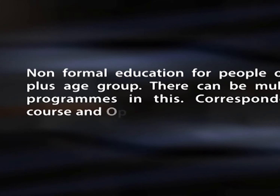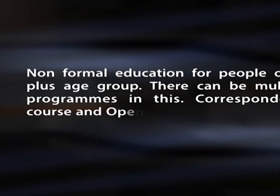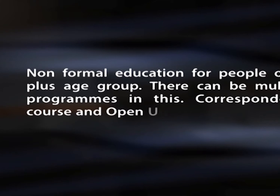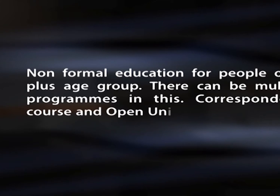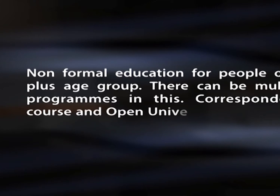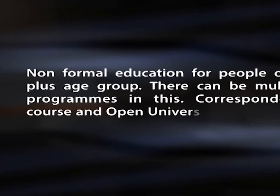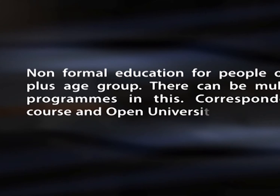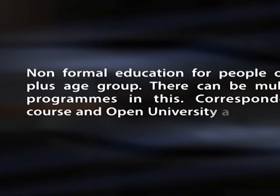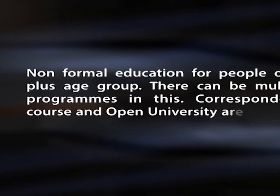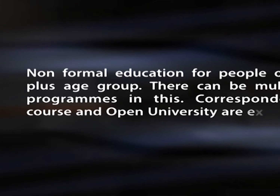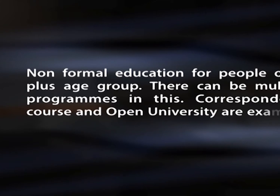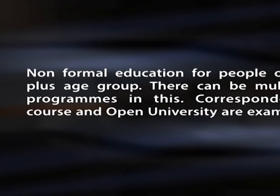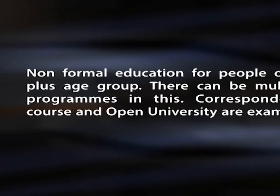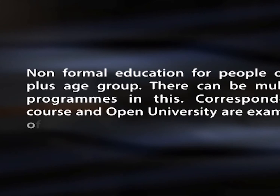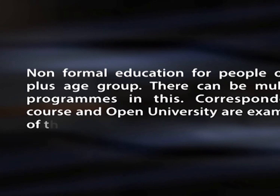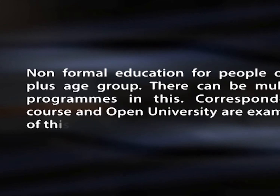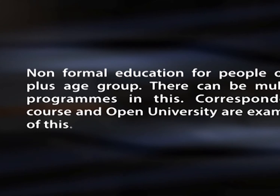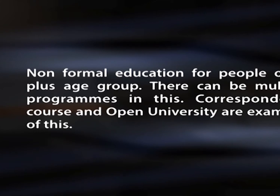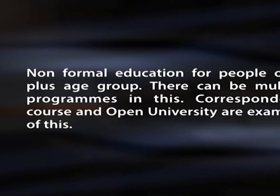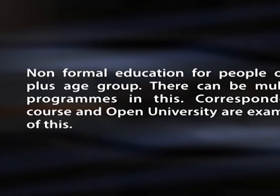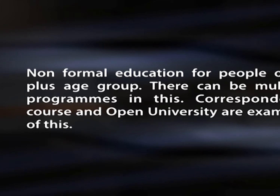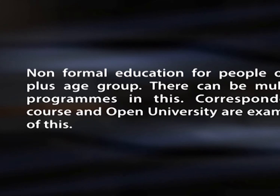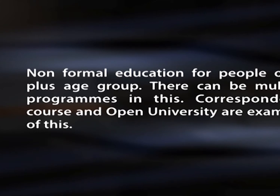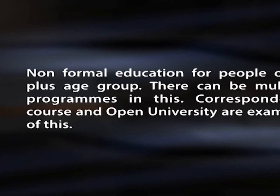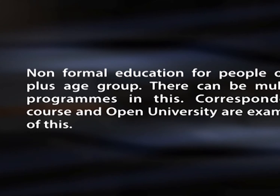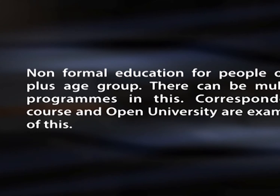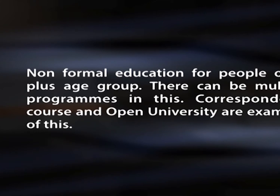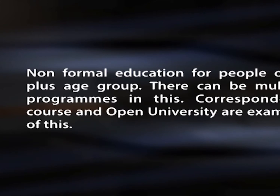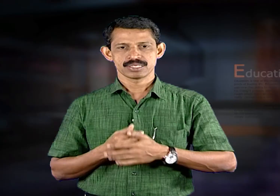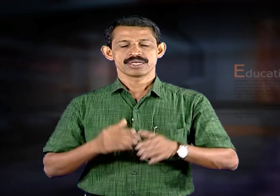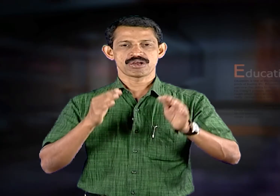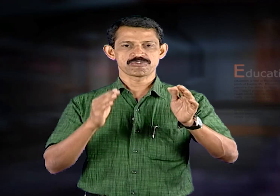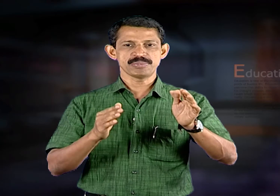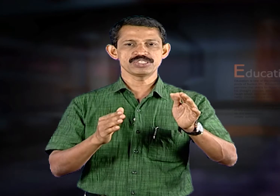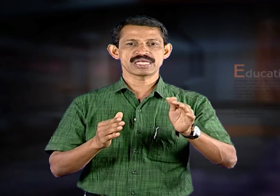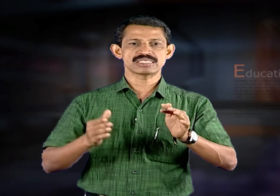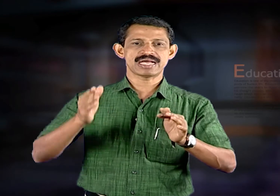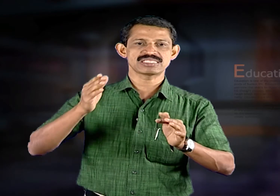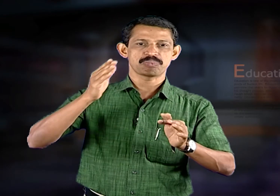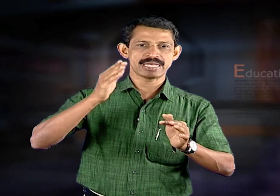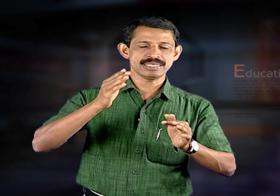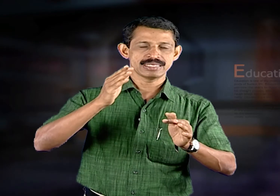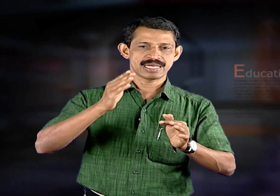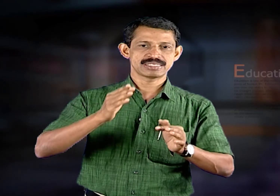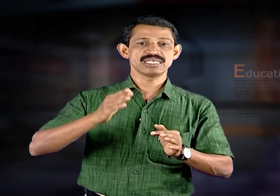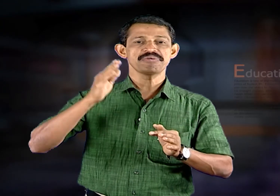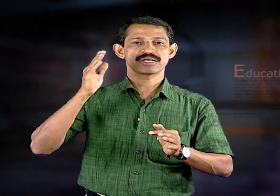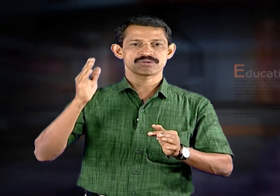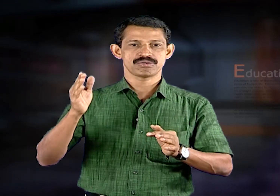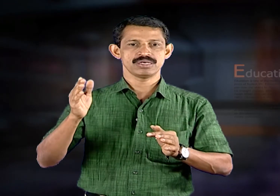courses and open university are examples of this. Non-formal education has played a significant role in